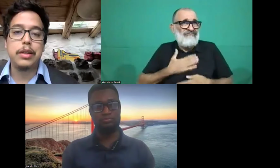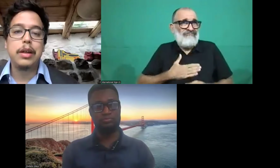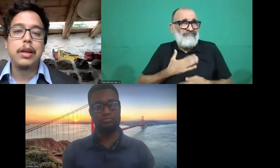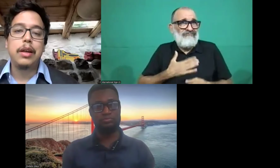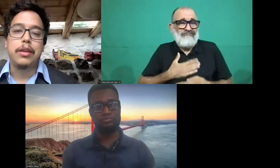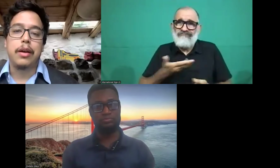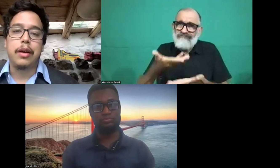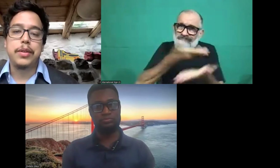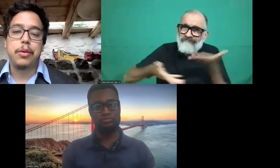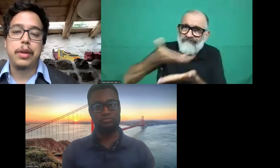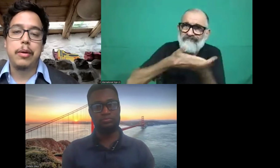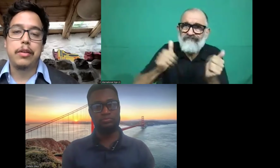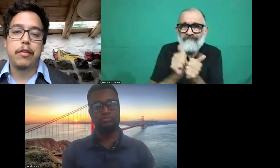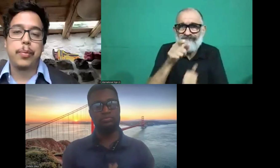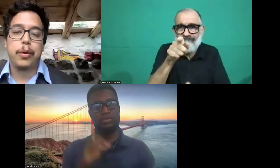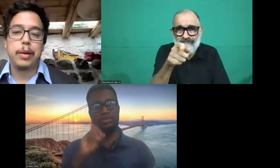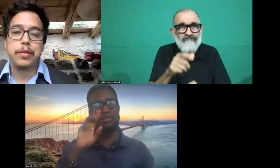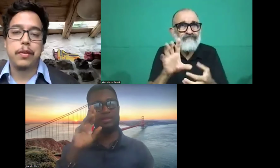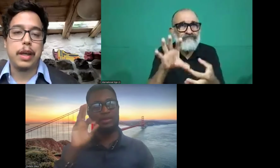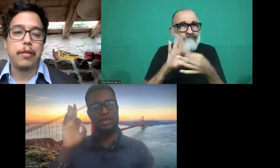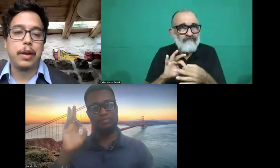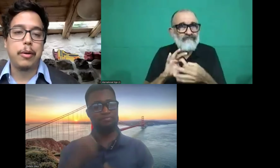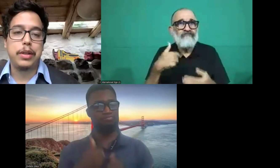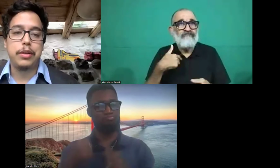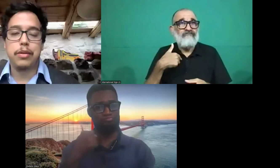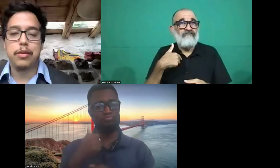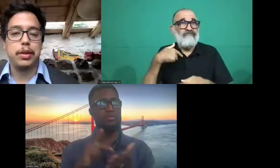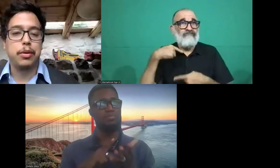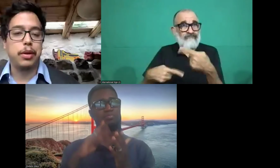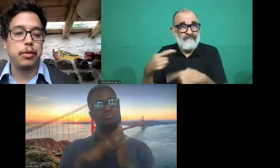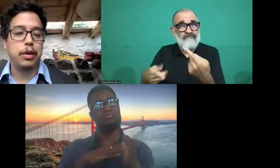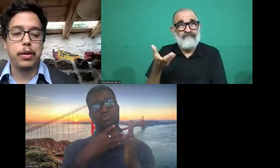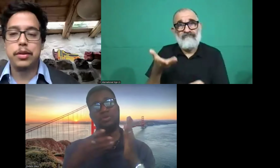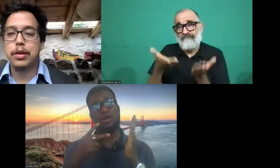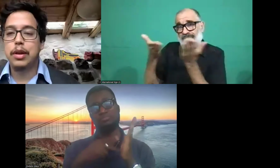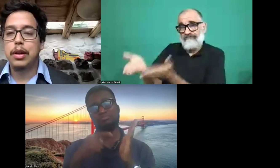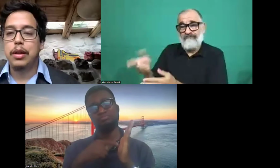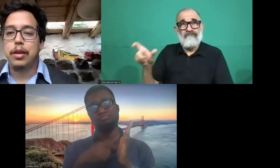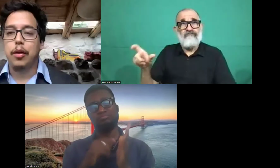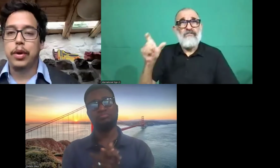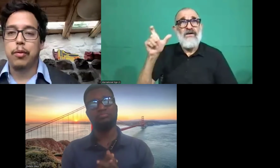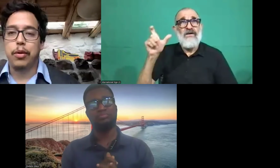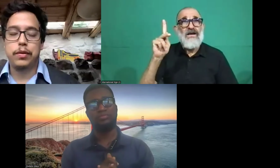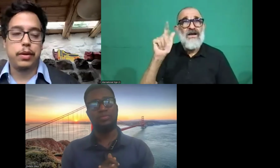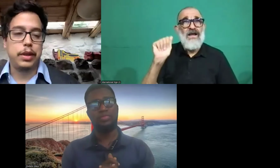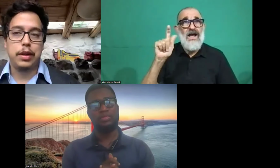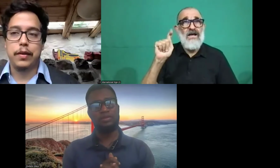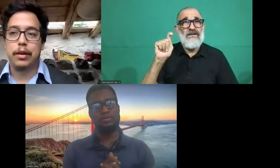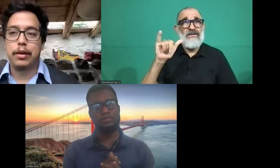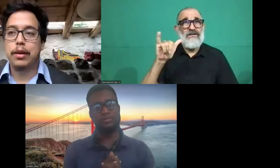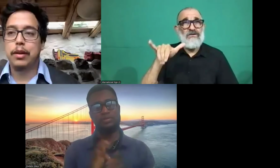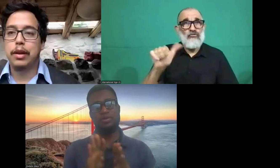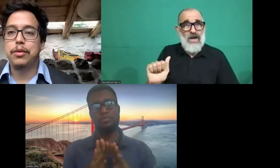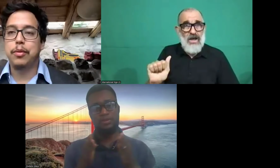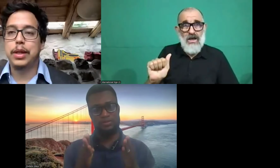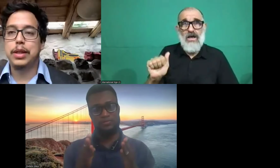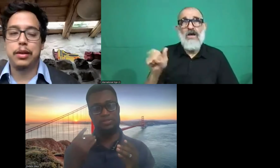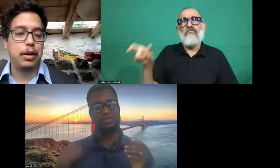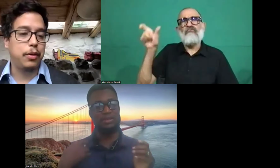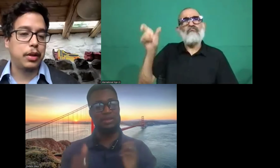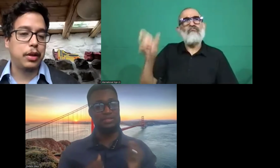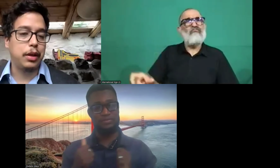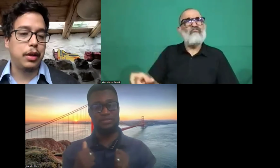is DRF's co-director of programs for the Africa region, who is going to give us the opening words for this event. Thank you so